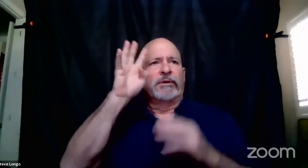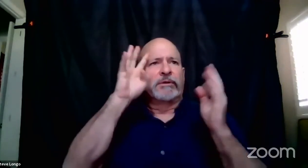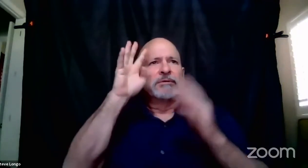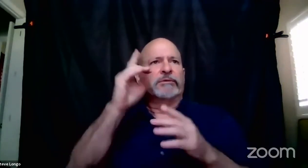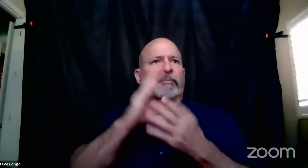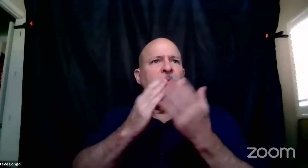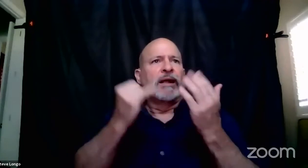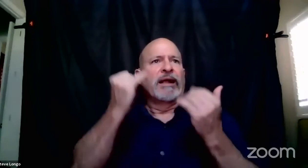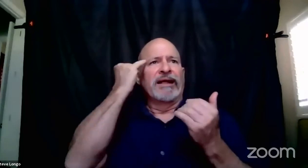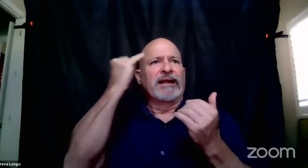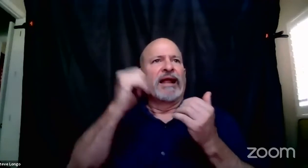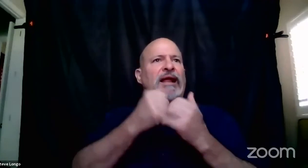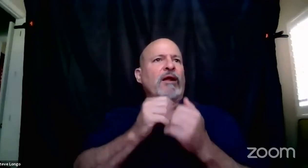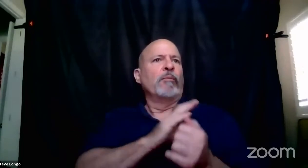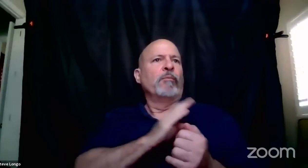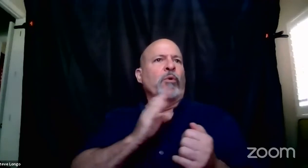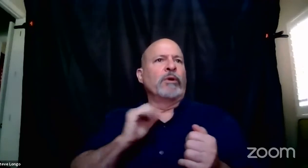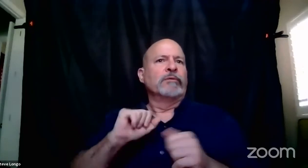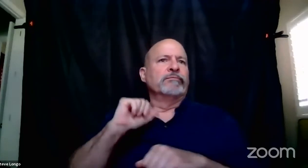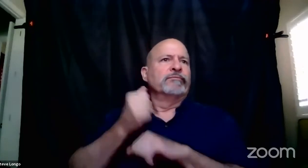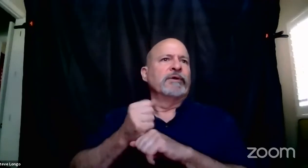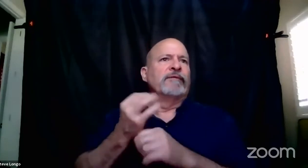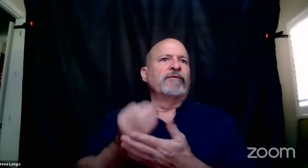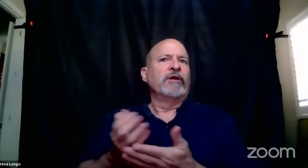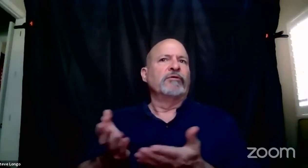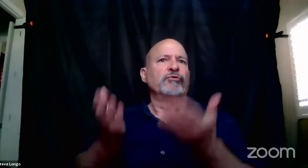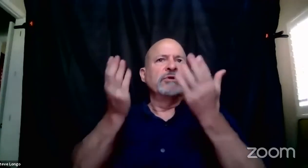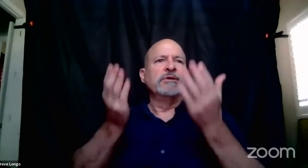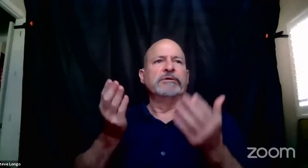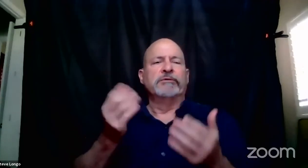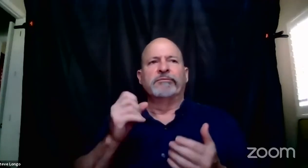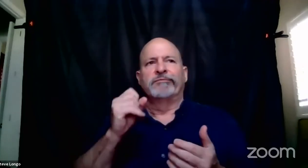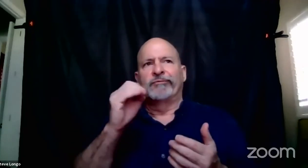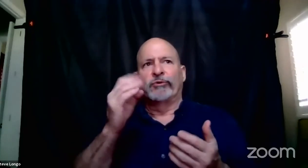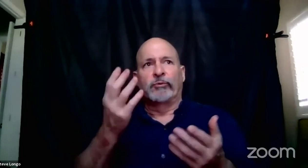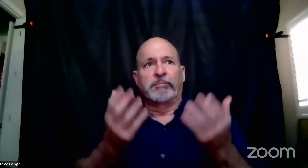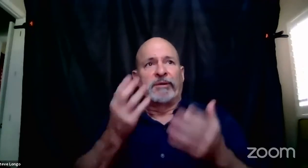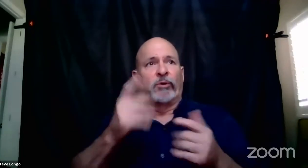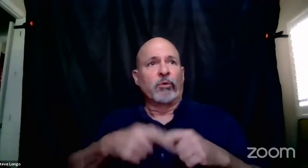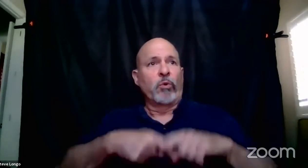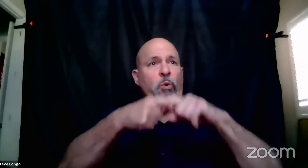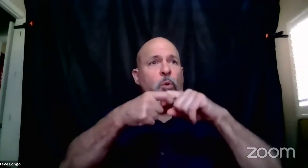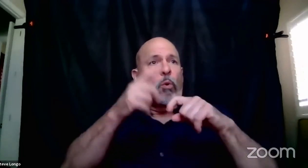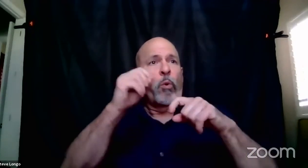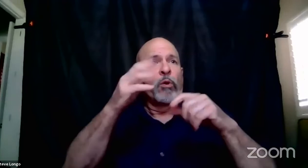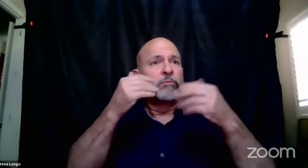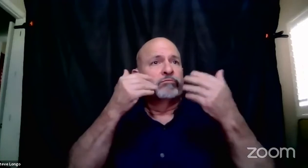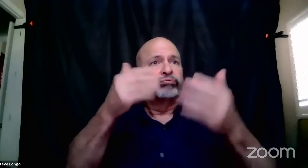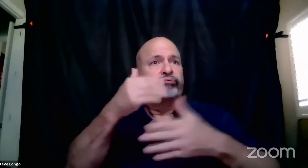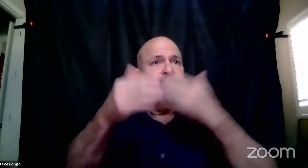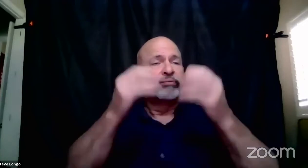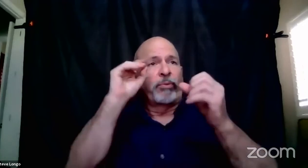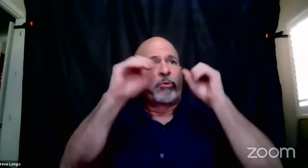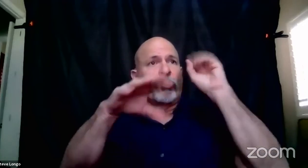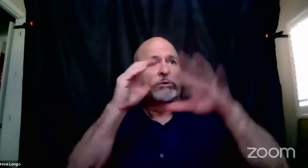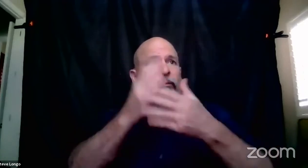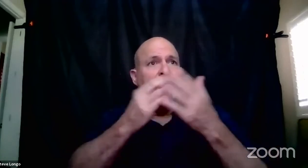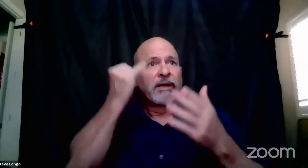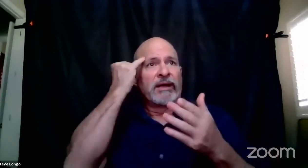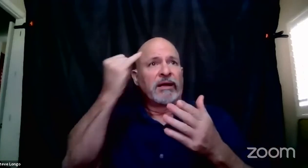bit limited with the events that we can have and the style we've typically had them. So I think we need to be creative with fundraising, and maybe, I don't know if